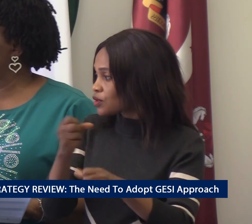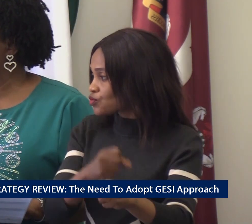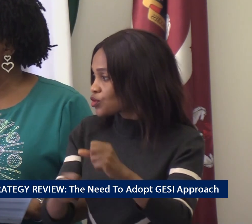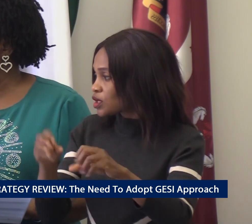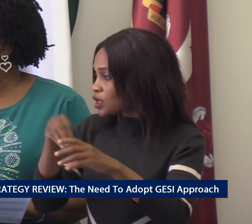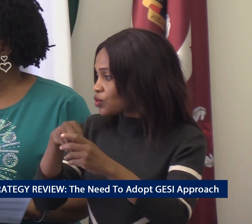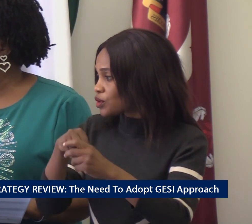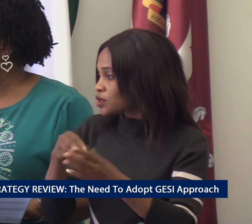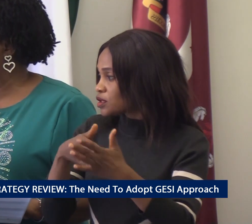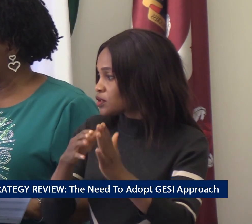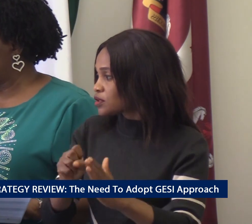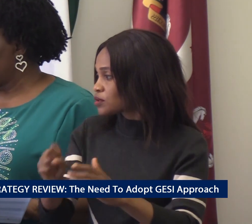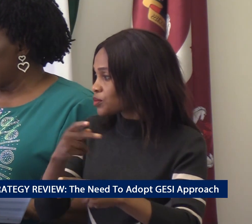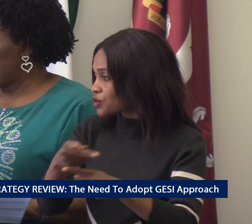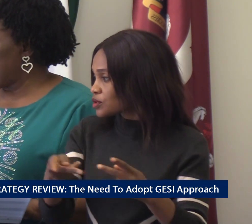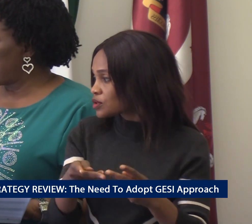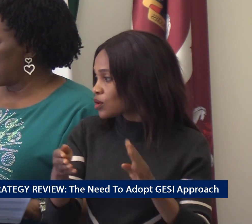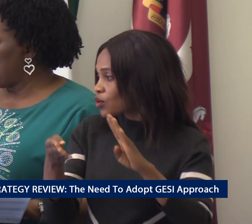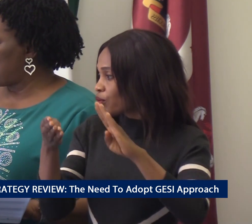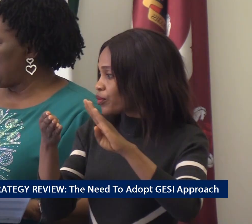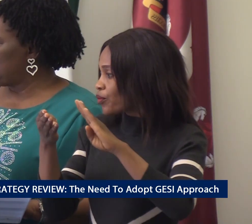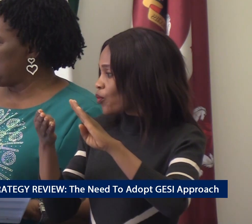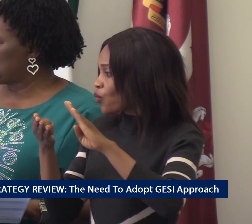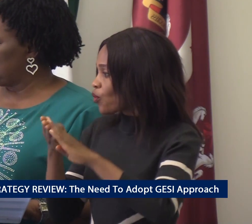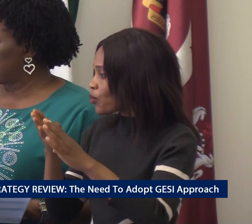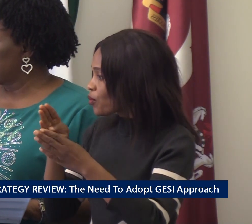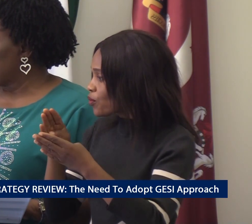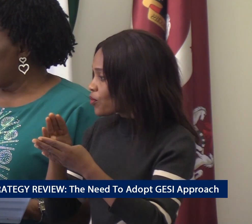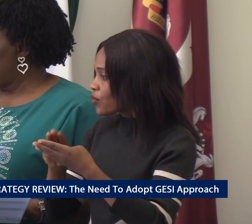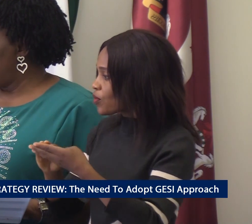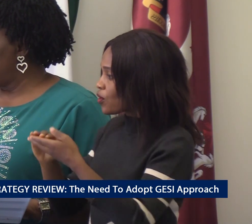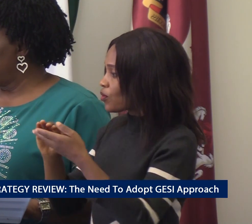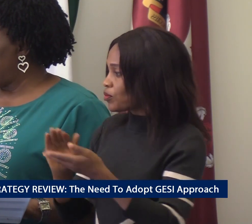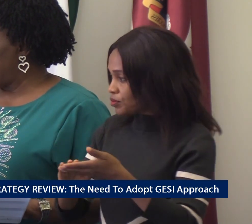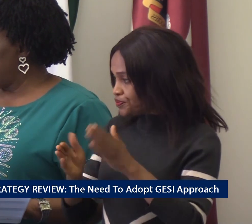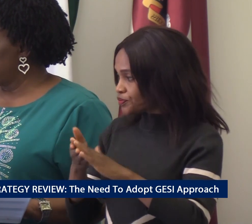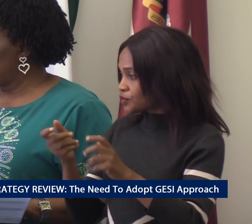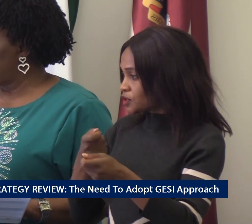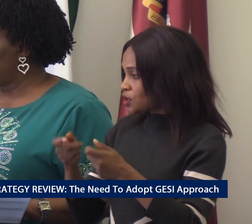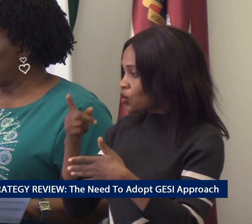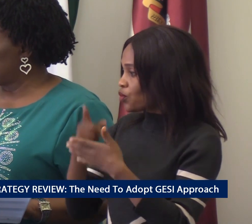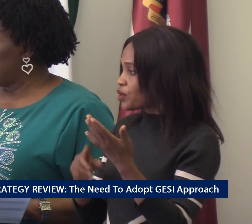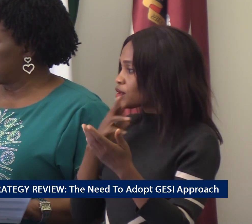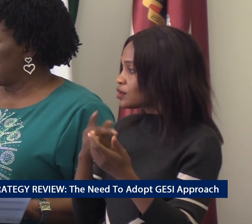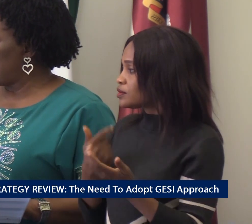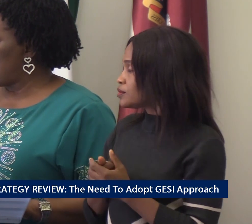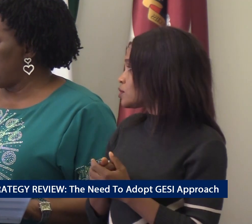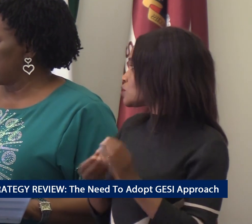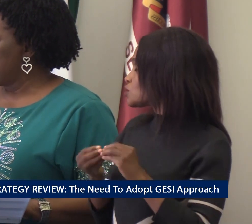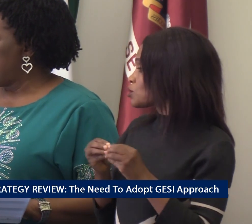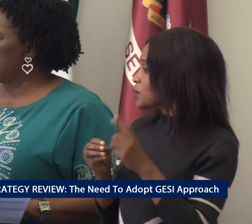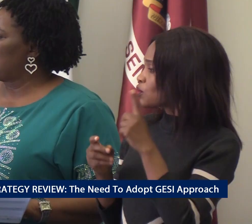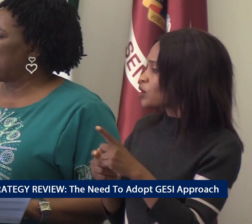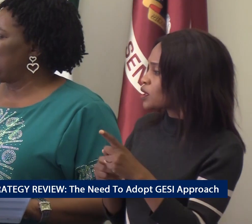leadership positions and committee operations. Now, what are the priority actions aligned with the first objective? Number